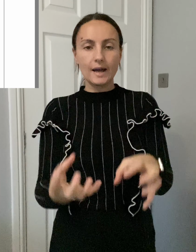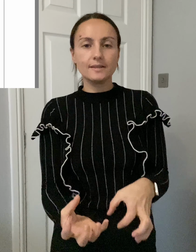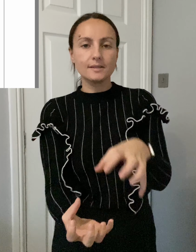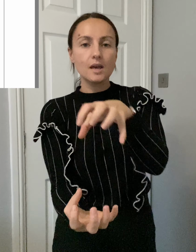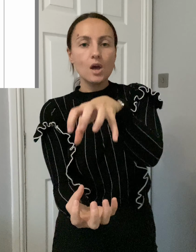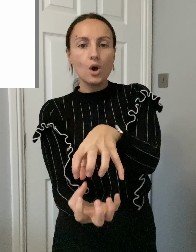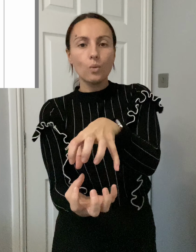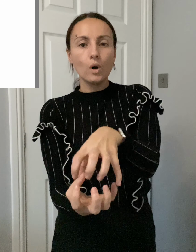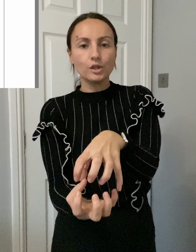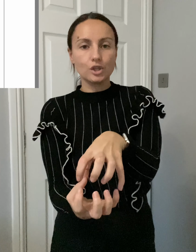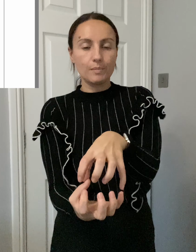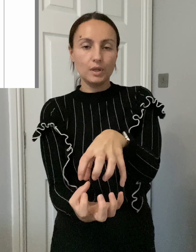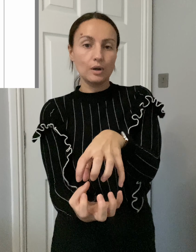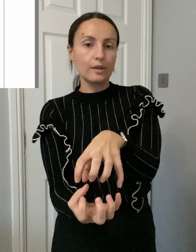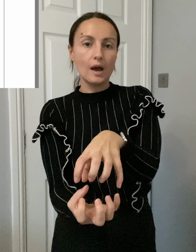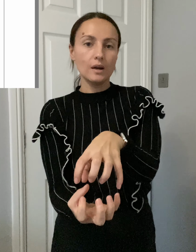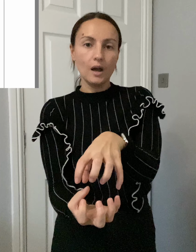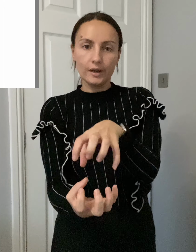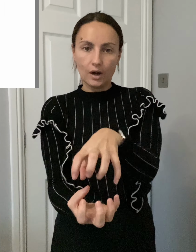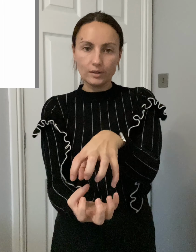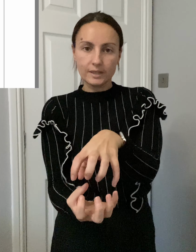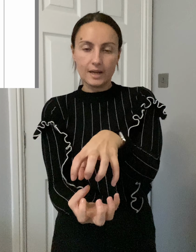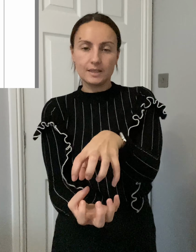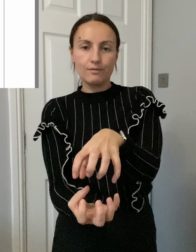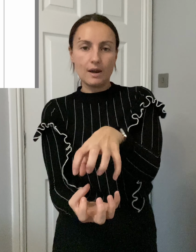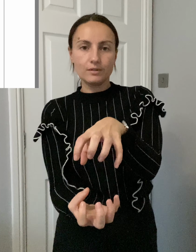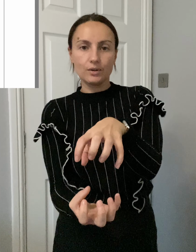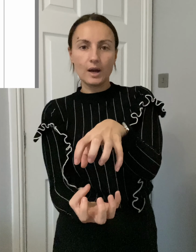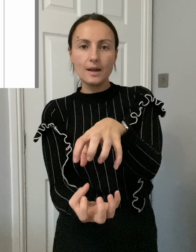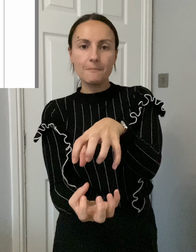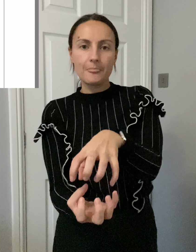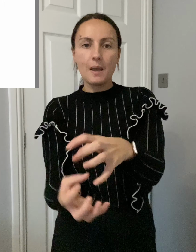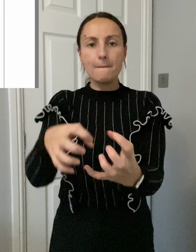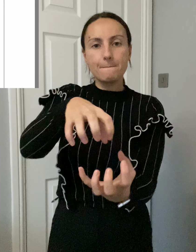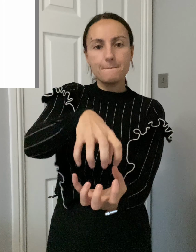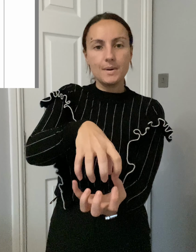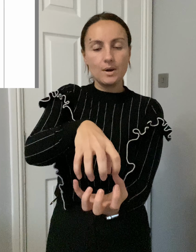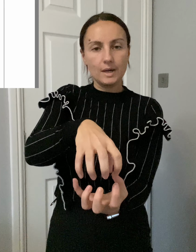hands one on top of the other and alternate it round okay burger